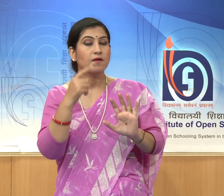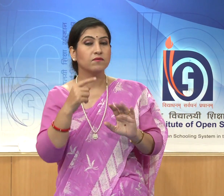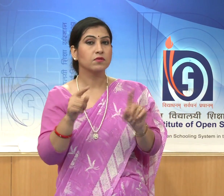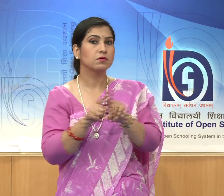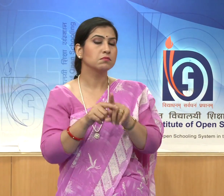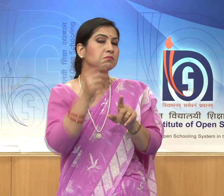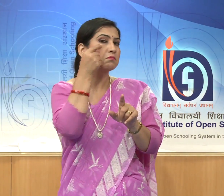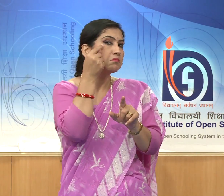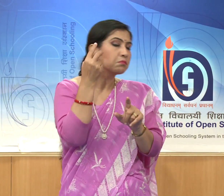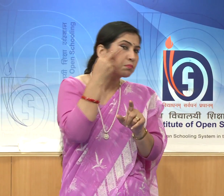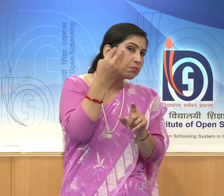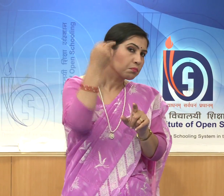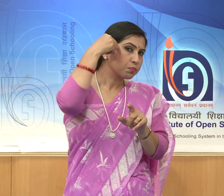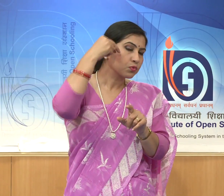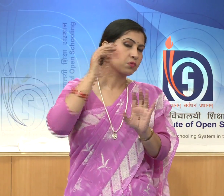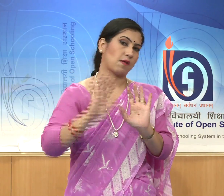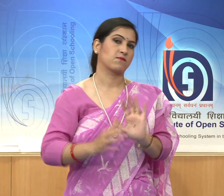in frontal view.